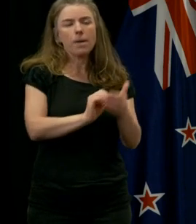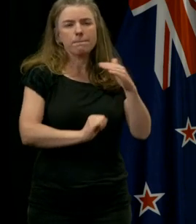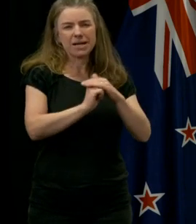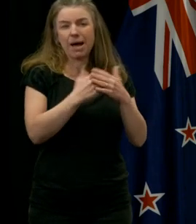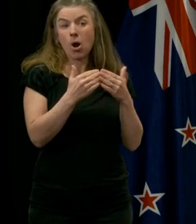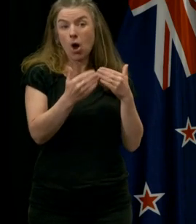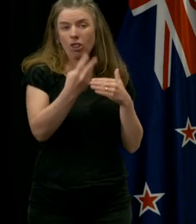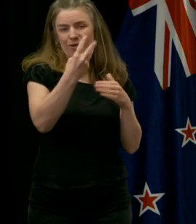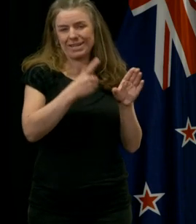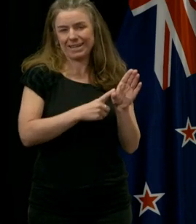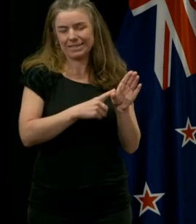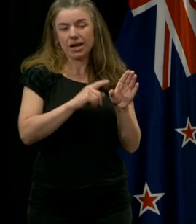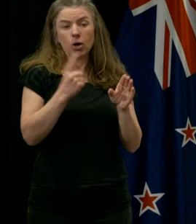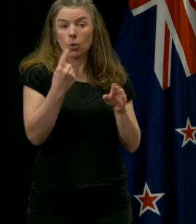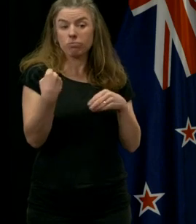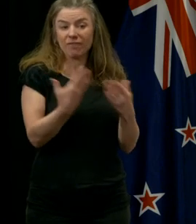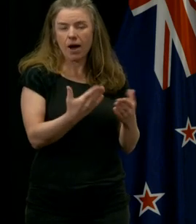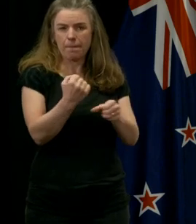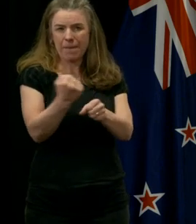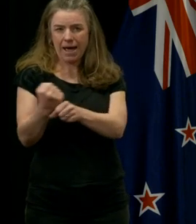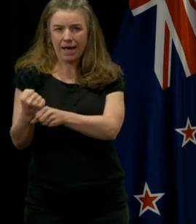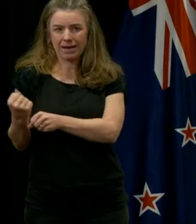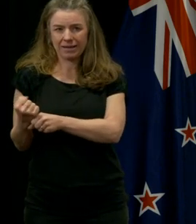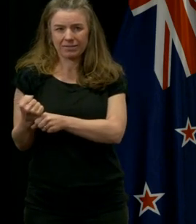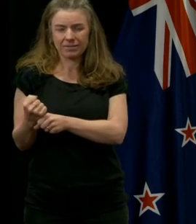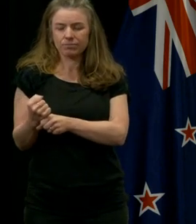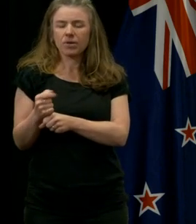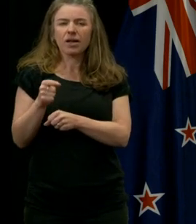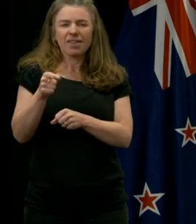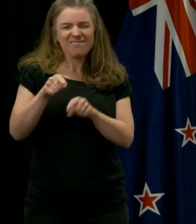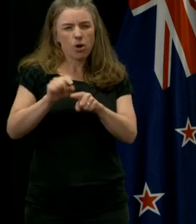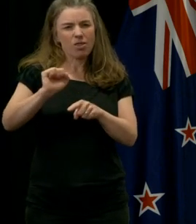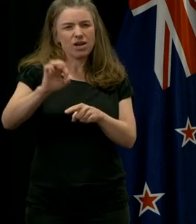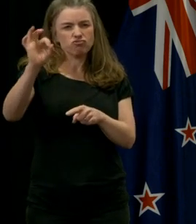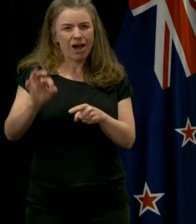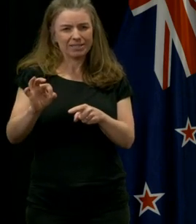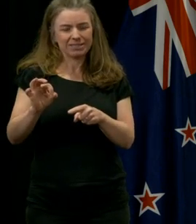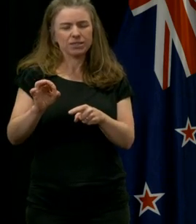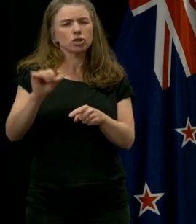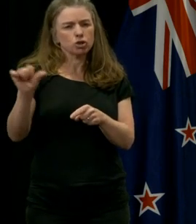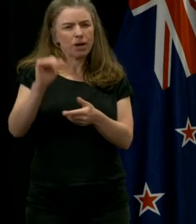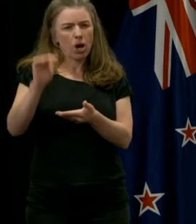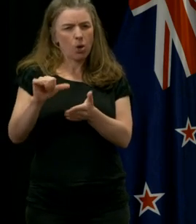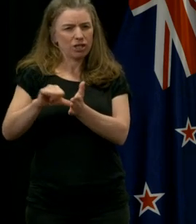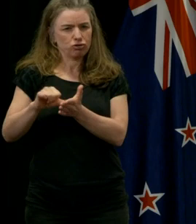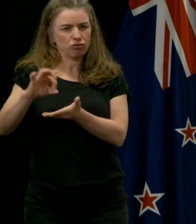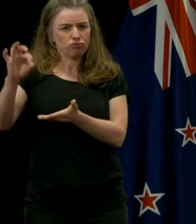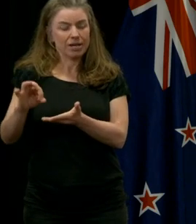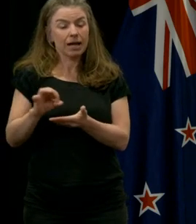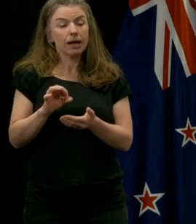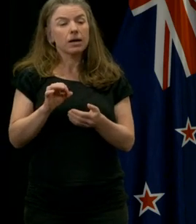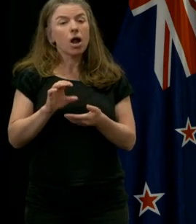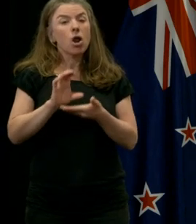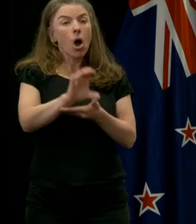3 years and will be provided by banks at their transparent and competitive rates. The lending decisions will be made by